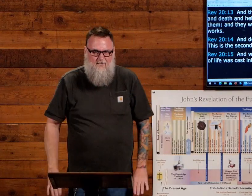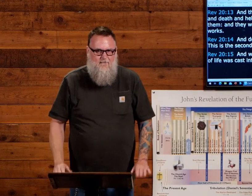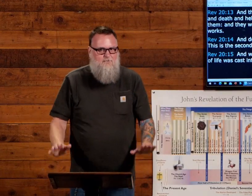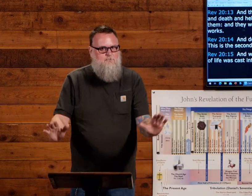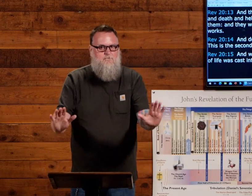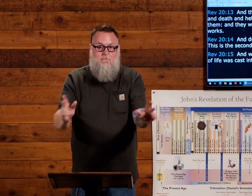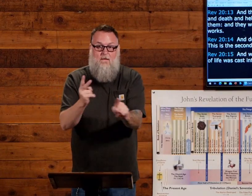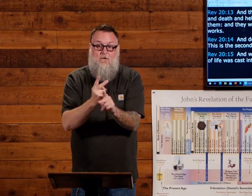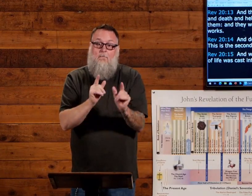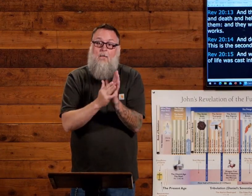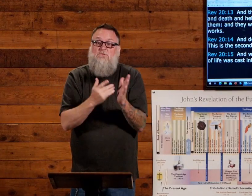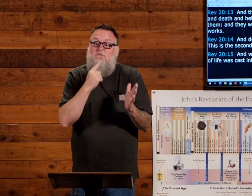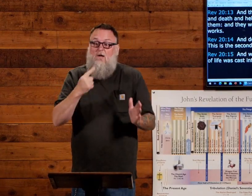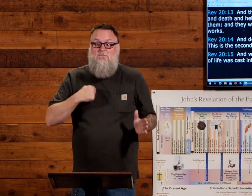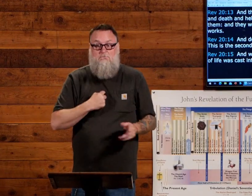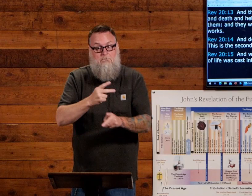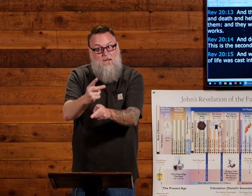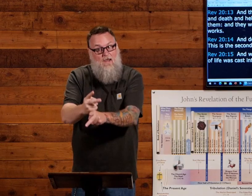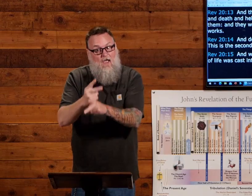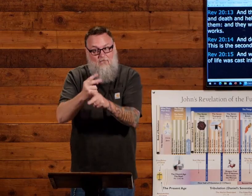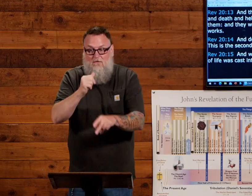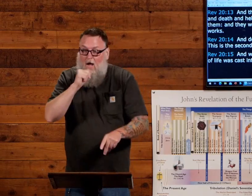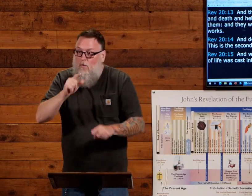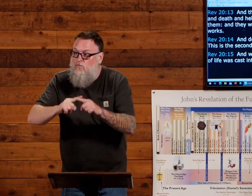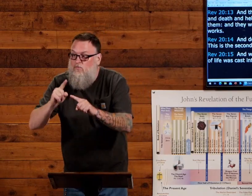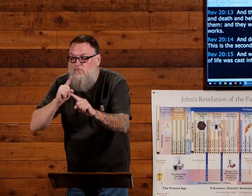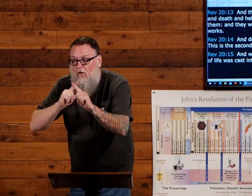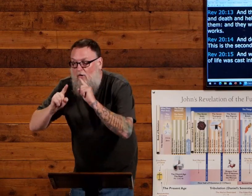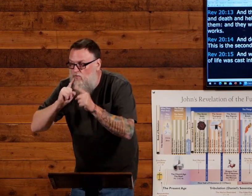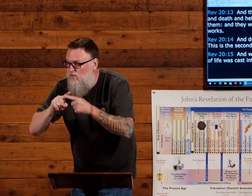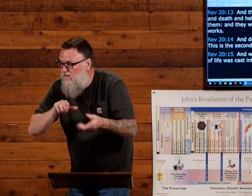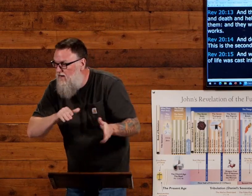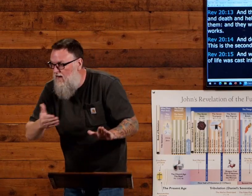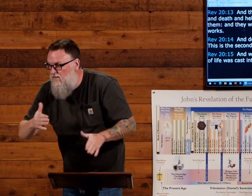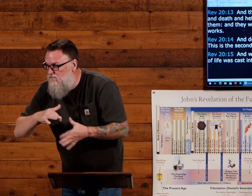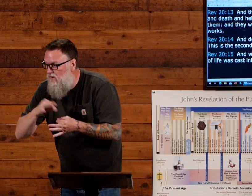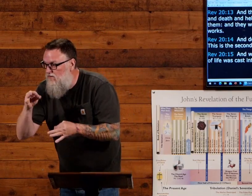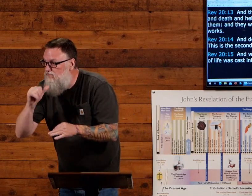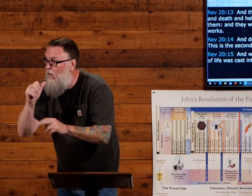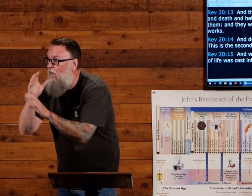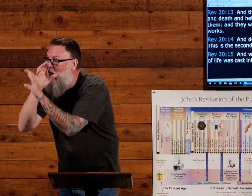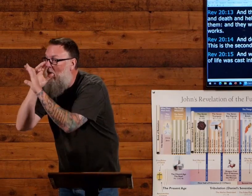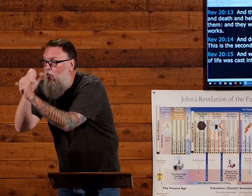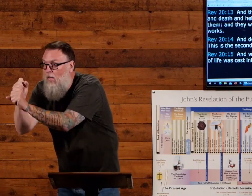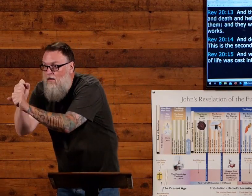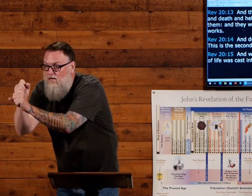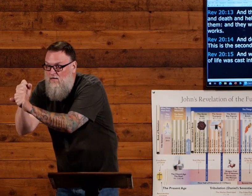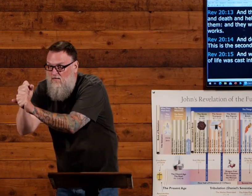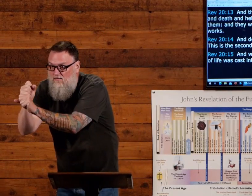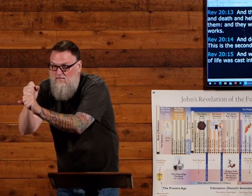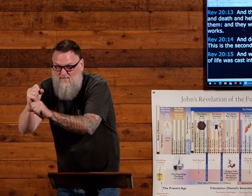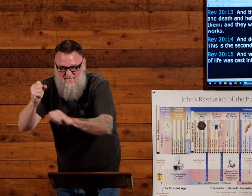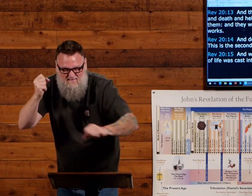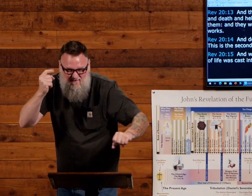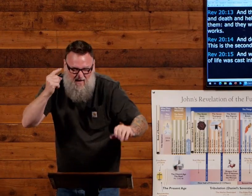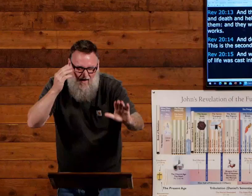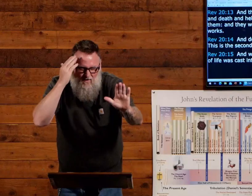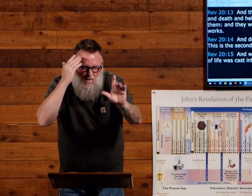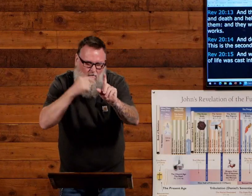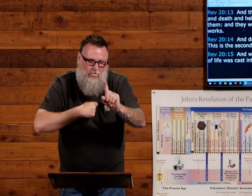any one of our family members. The Bible says, be careful. Do not be talking with the dead spirits. Do not be fascinated with